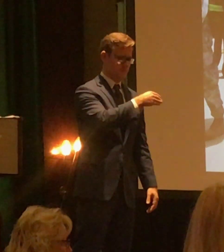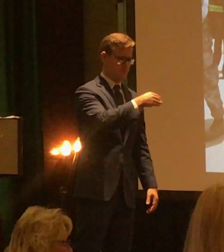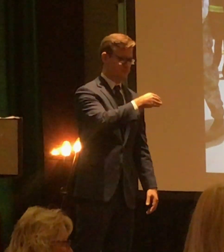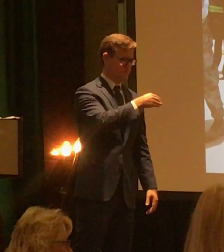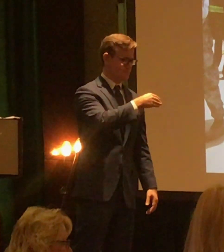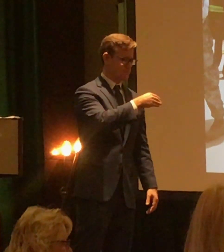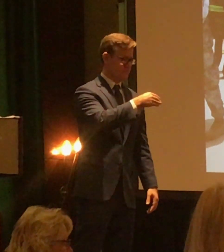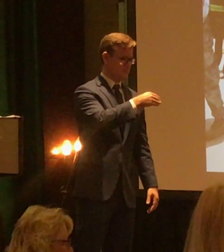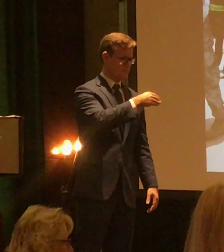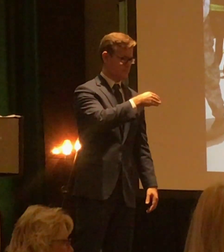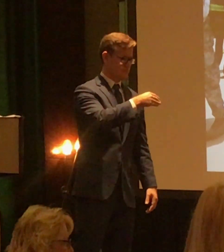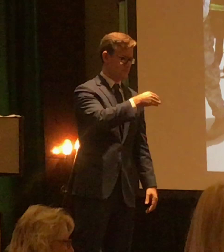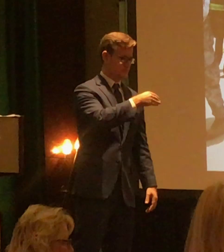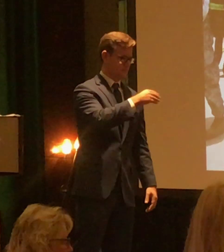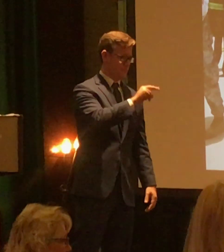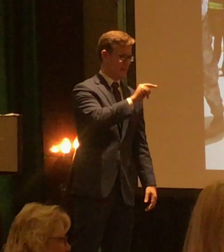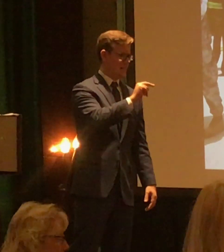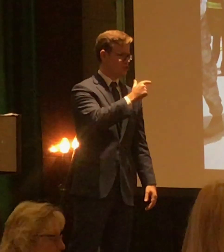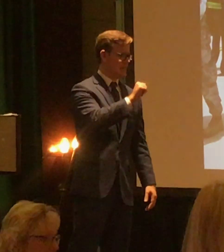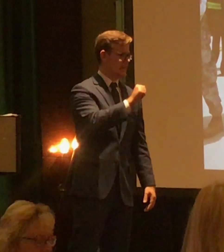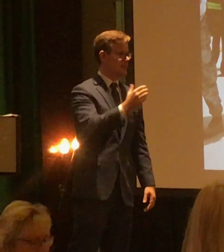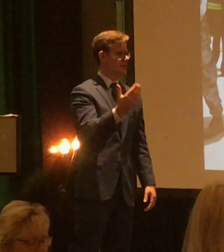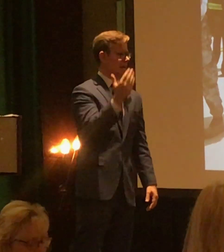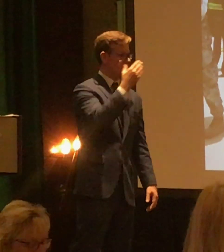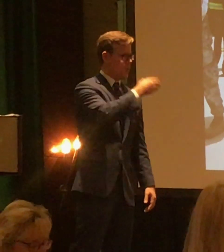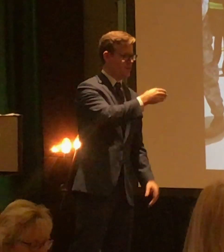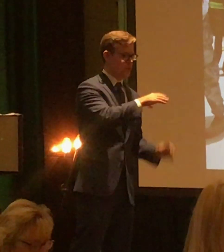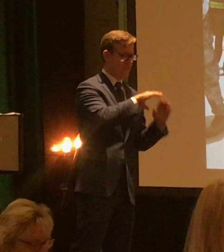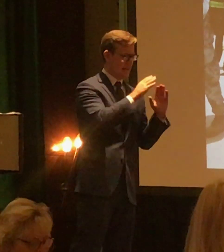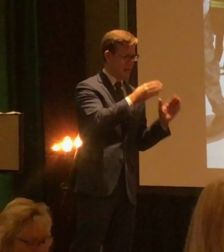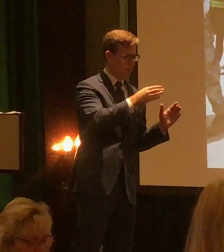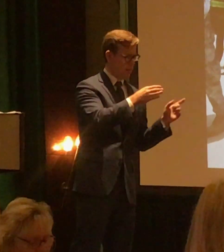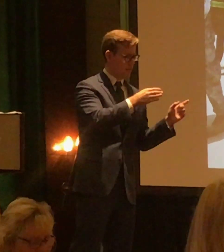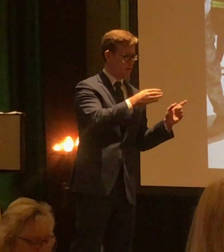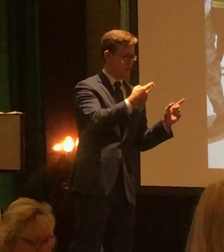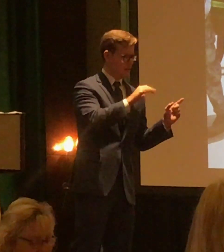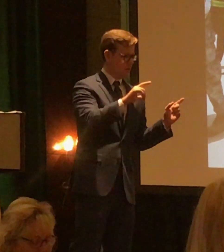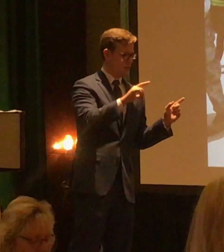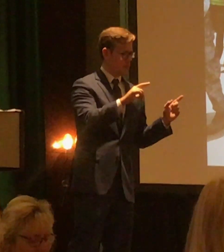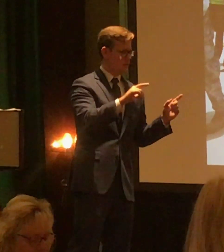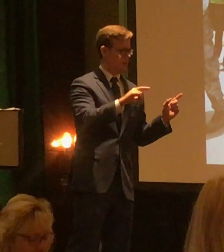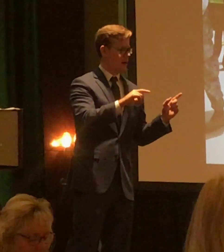Because the National Geospatial Intelligence Agency